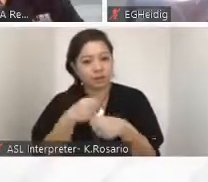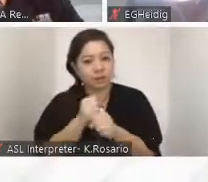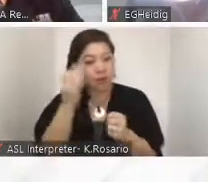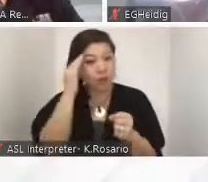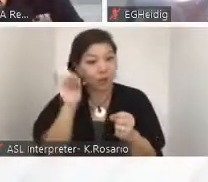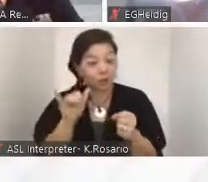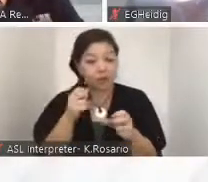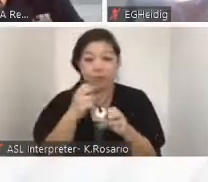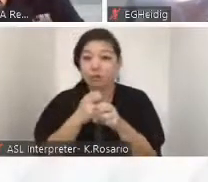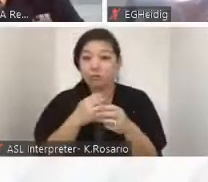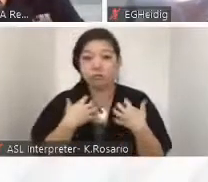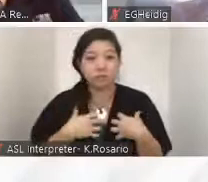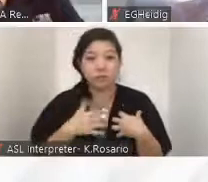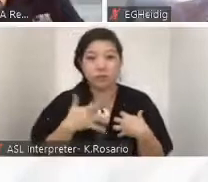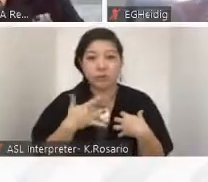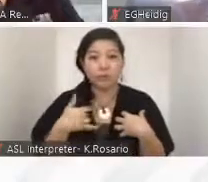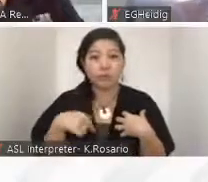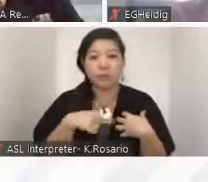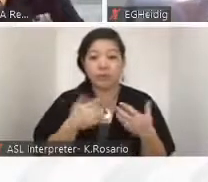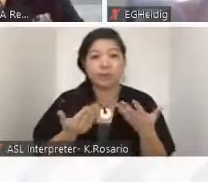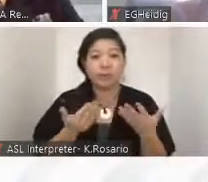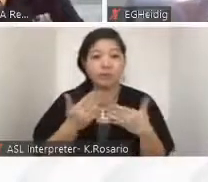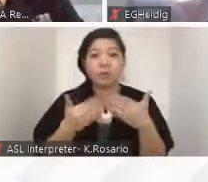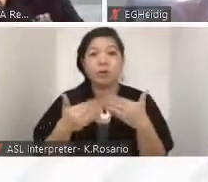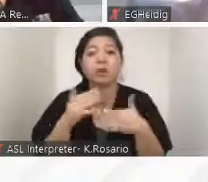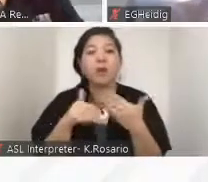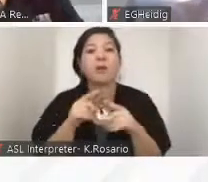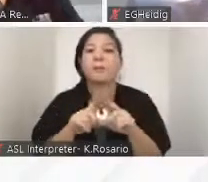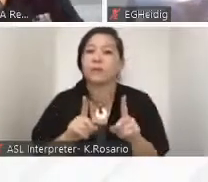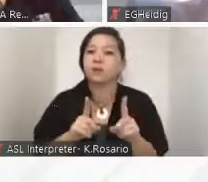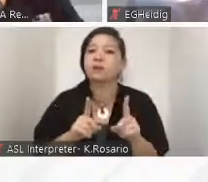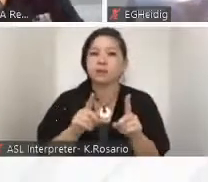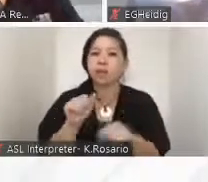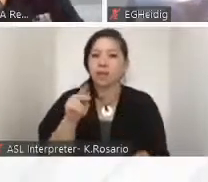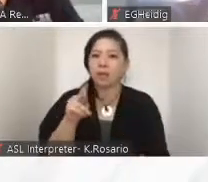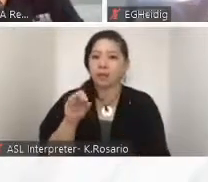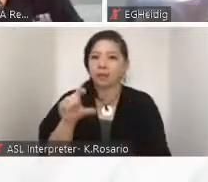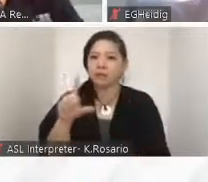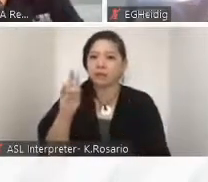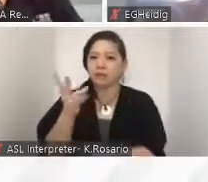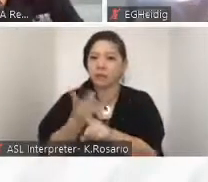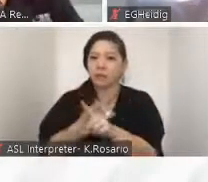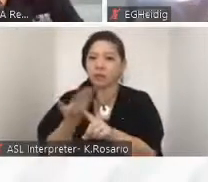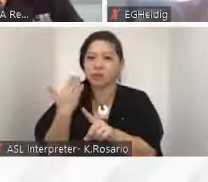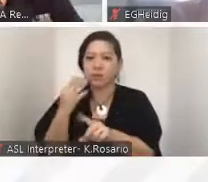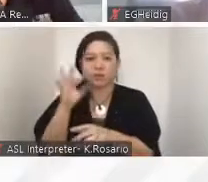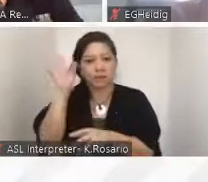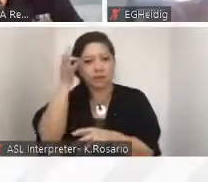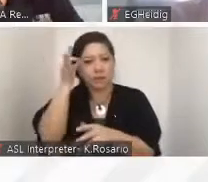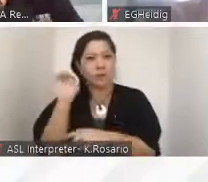to feel like we have made any progress at all, but in April, just 7 months ago, the Federal